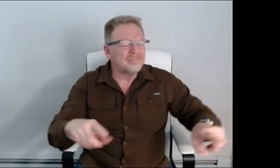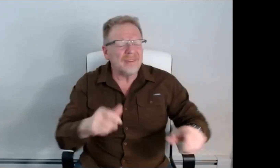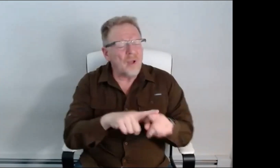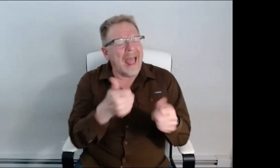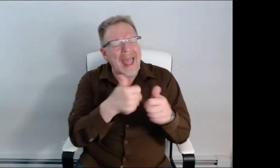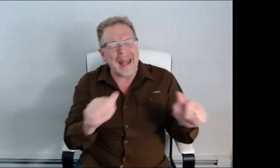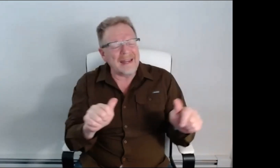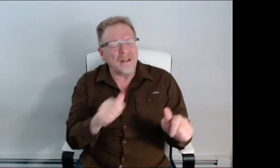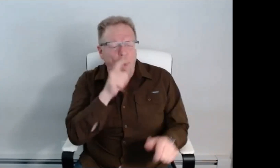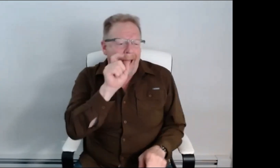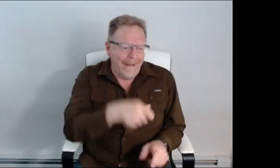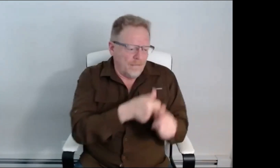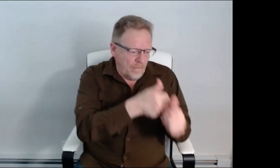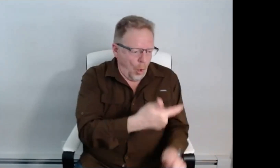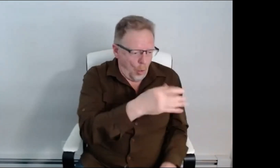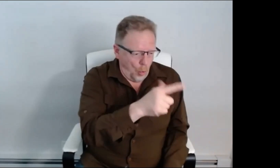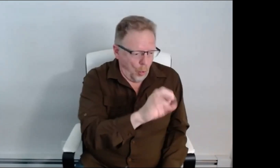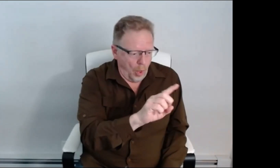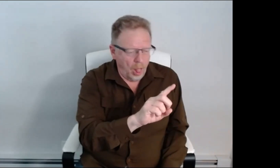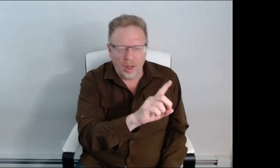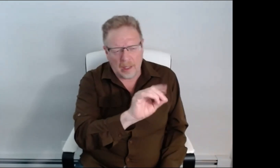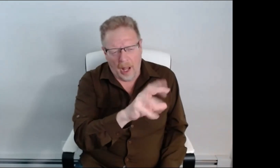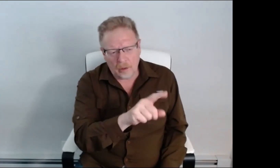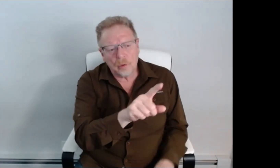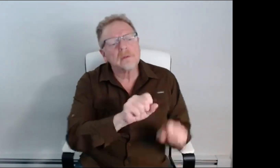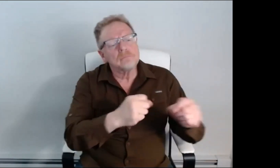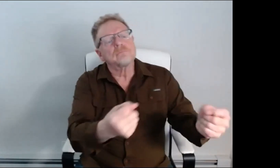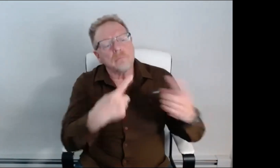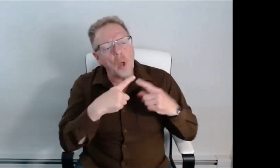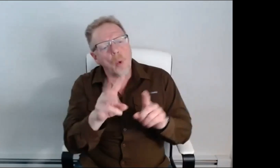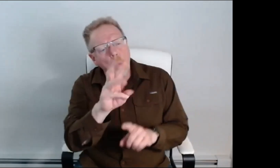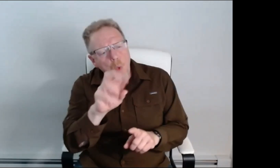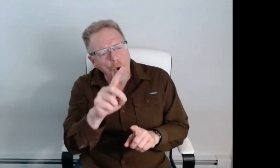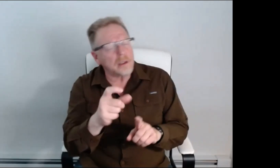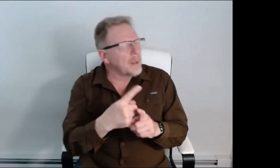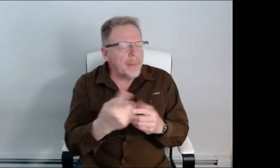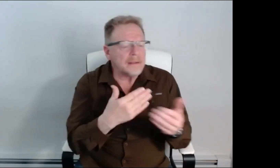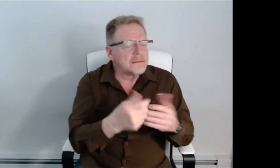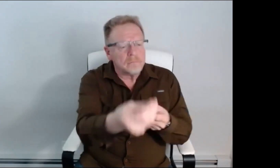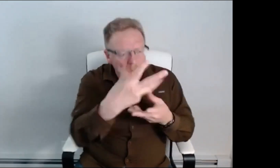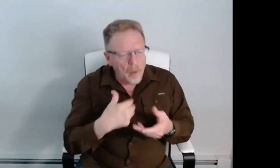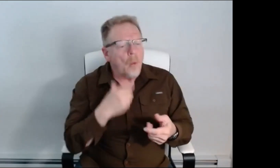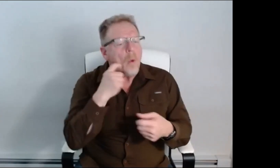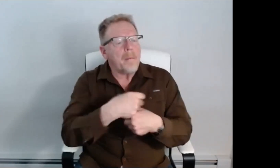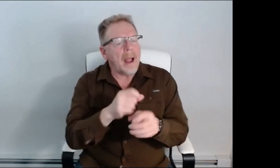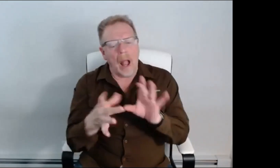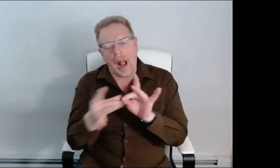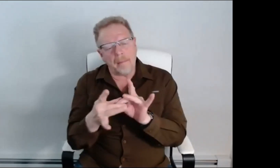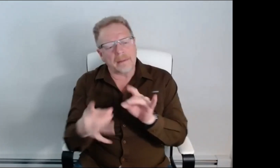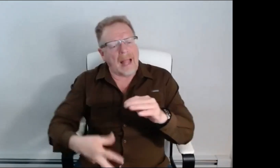sounds good. Just send it right on the Word and just send us a Word, and then we can just make comments onto it. Okay,